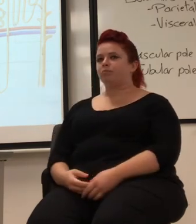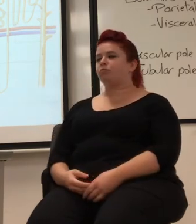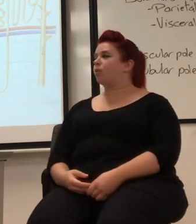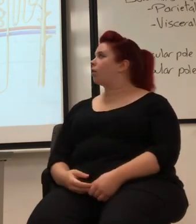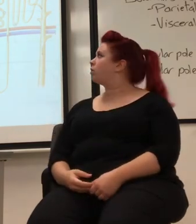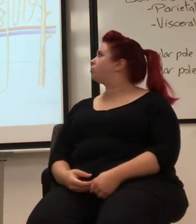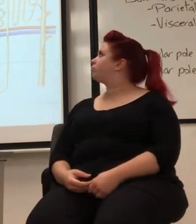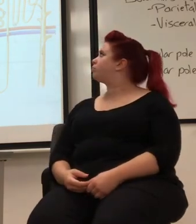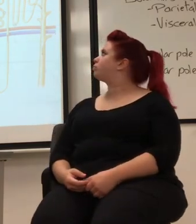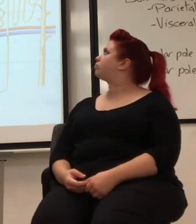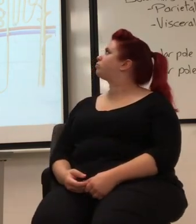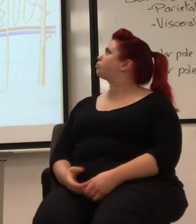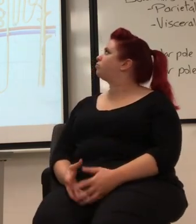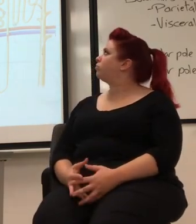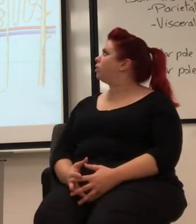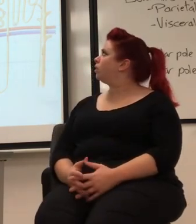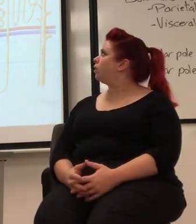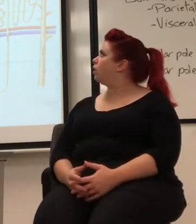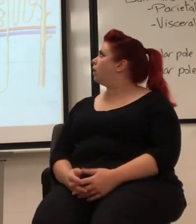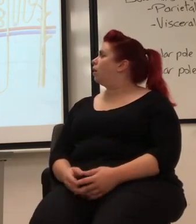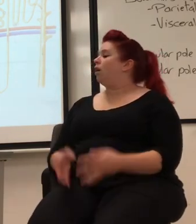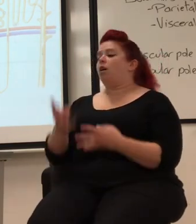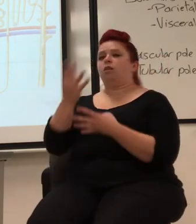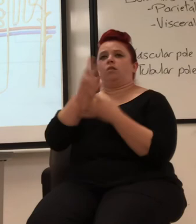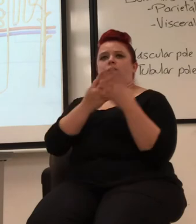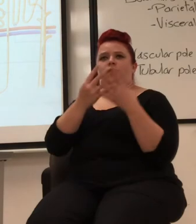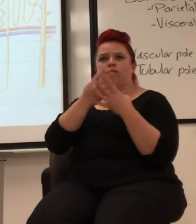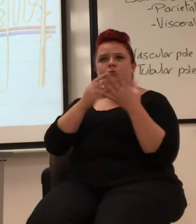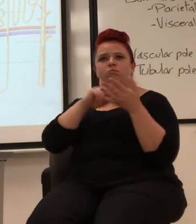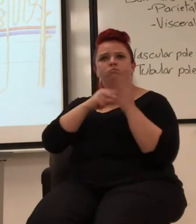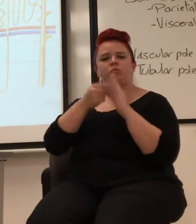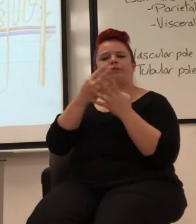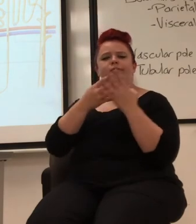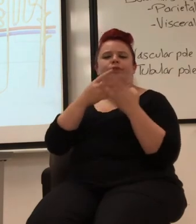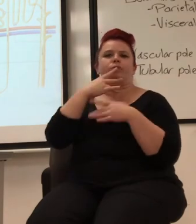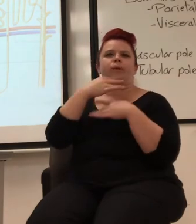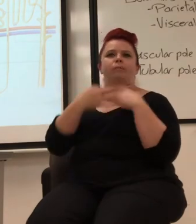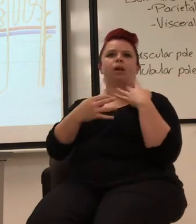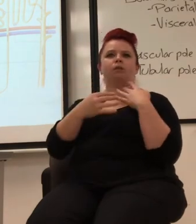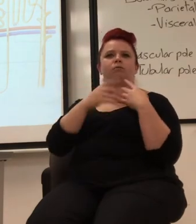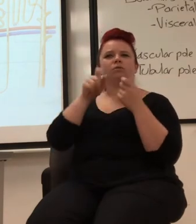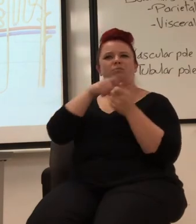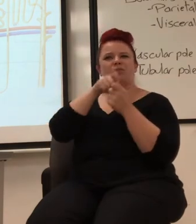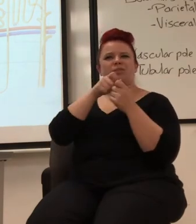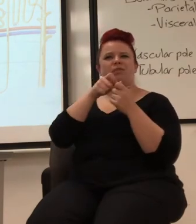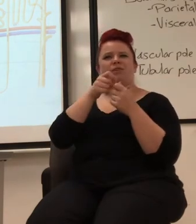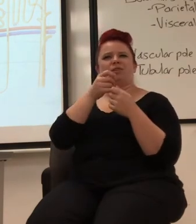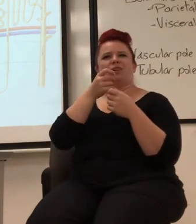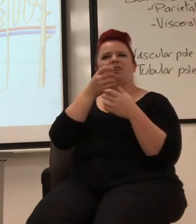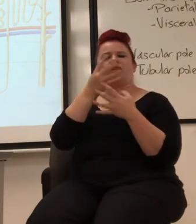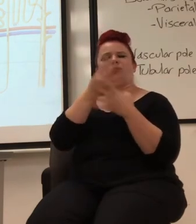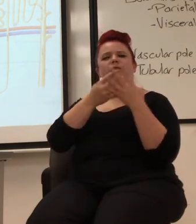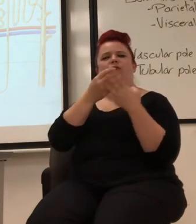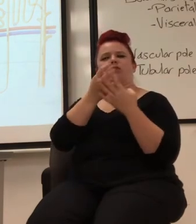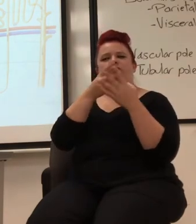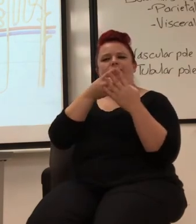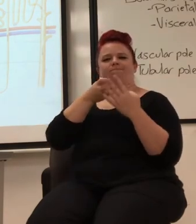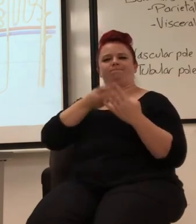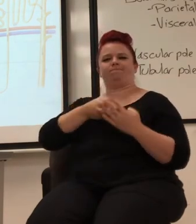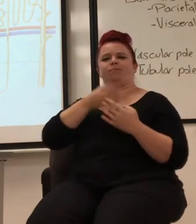Filtrate is the filtration of blood, specifically blood plasma. You don't filter crit.